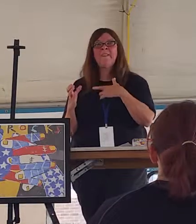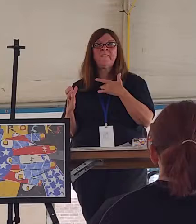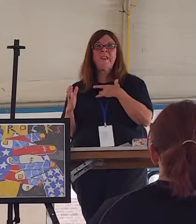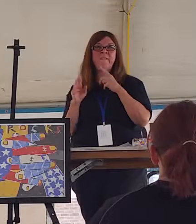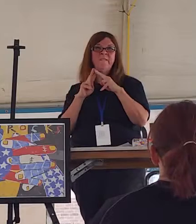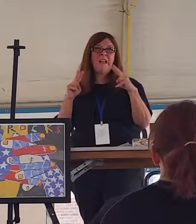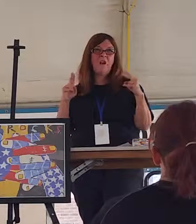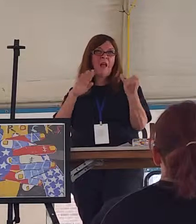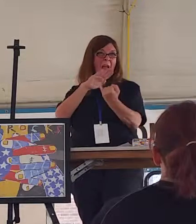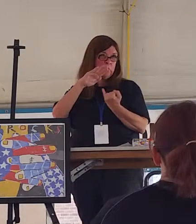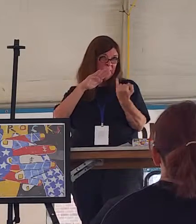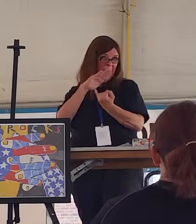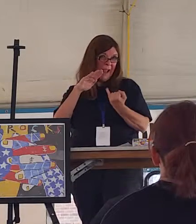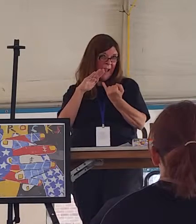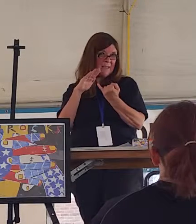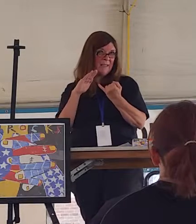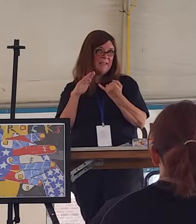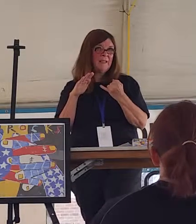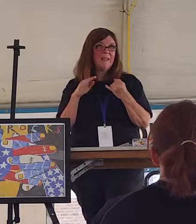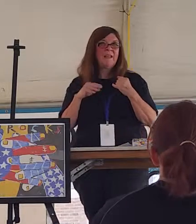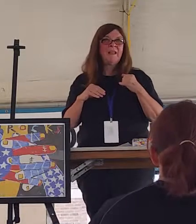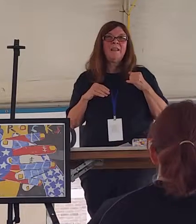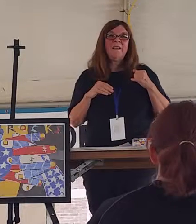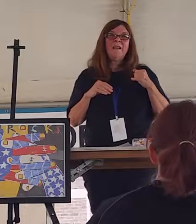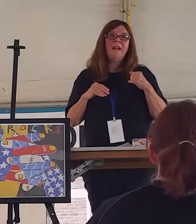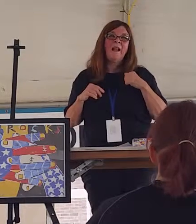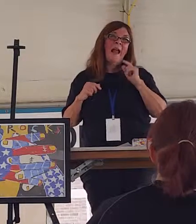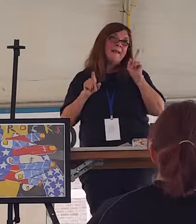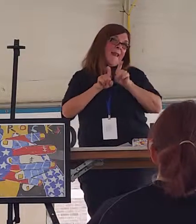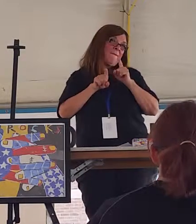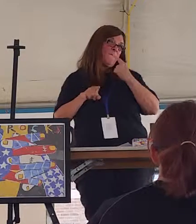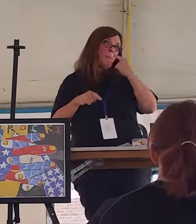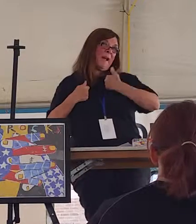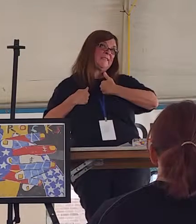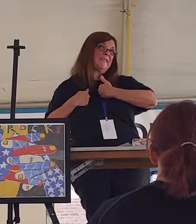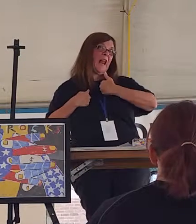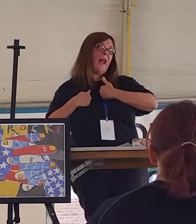there might be one deaf child in a hearing class, they would feel very isolated.